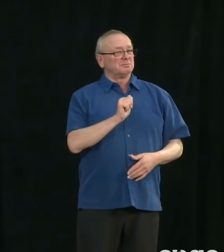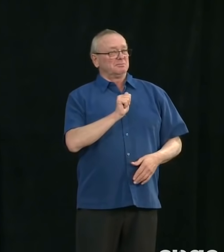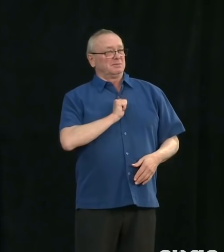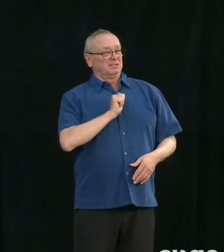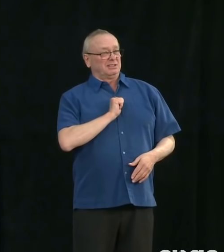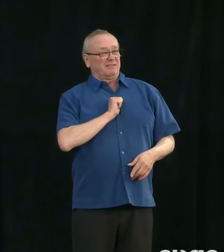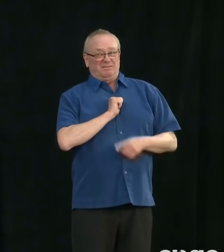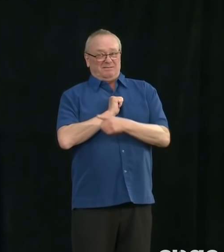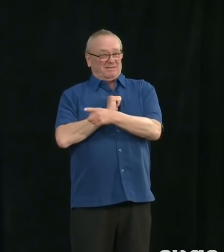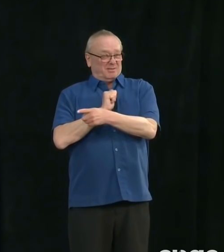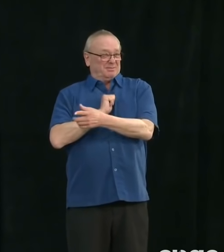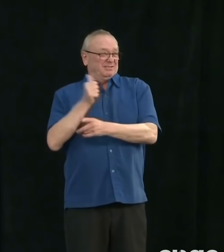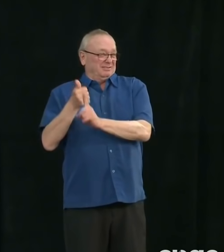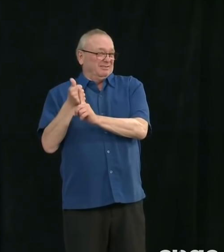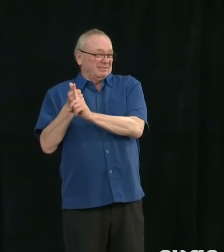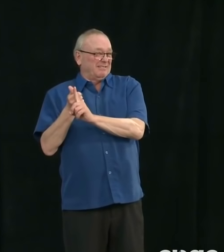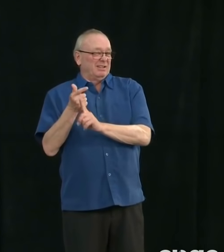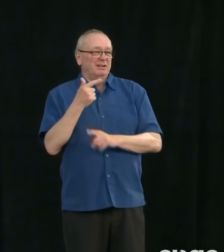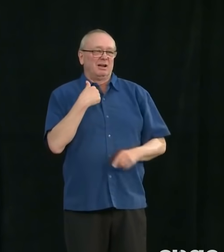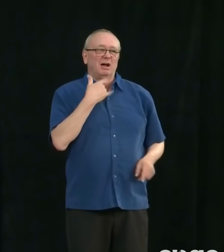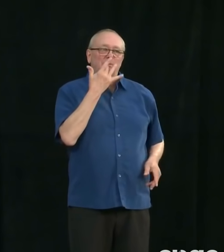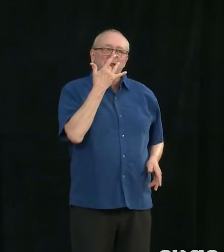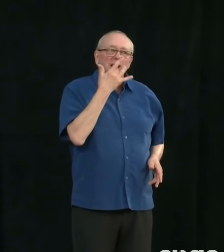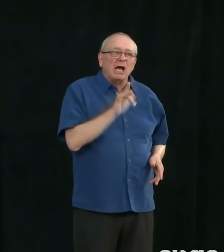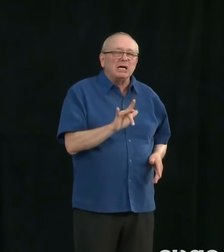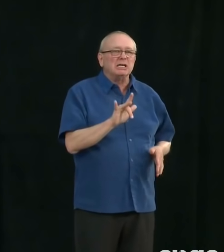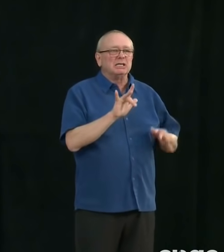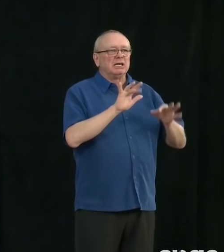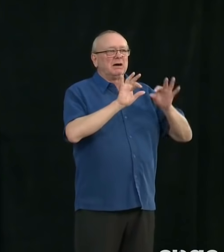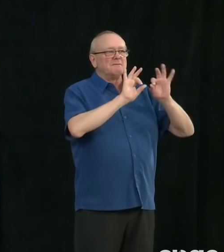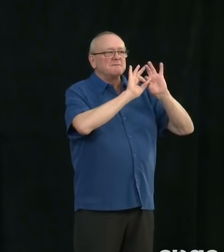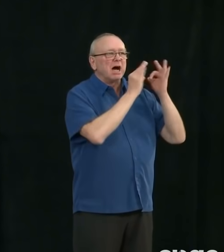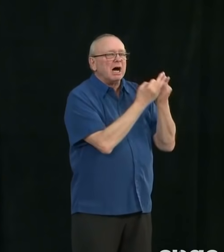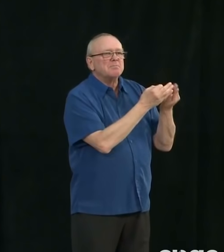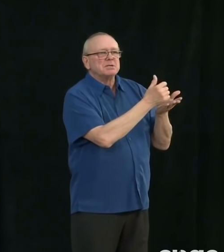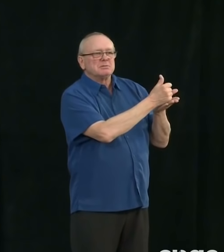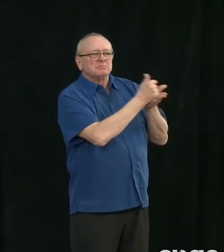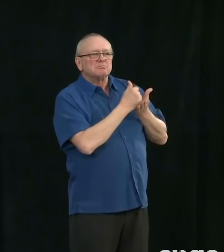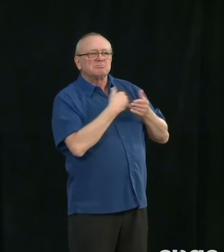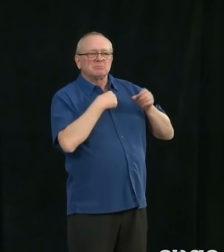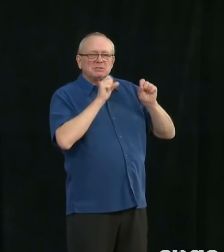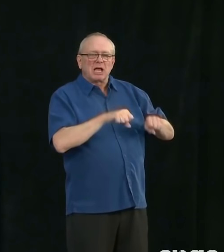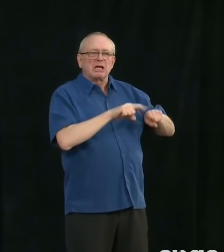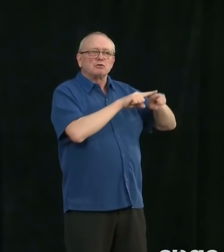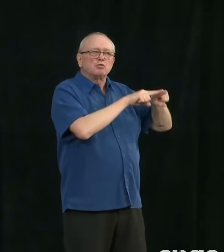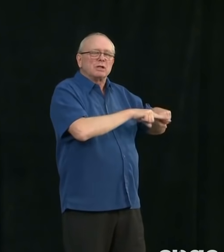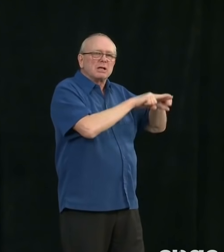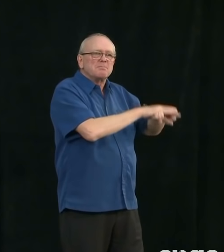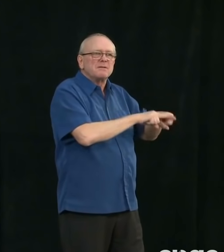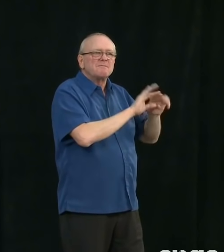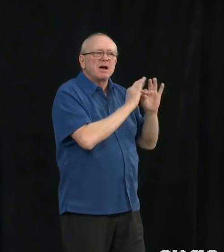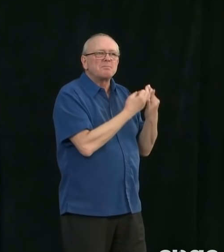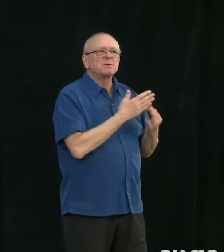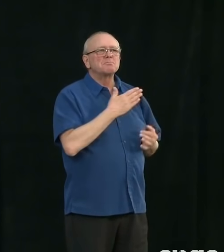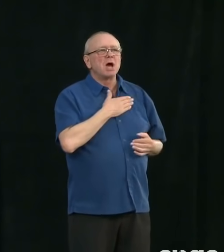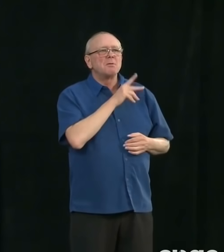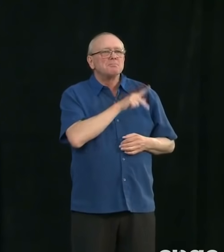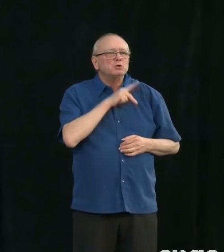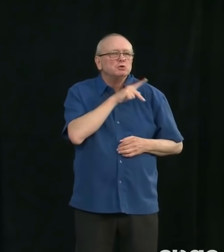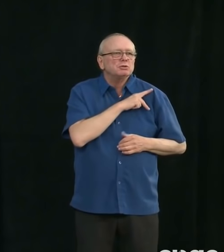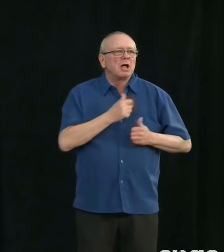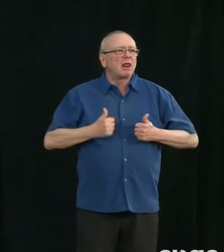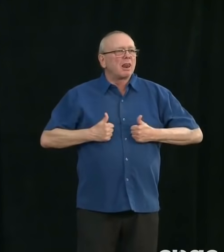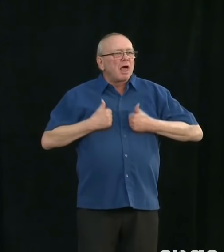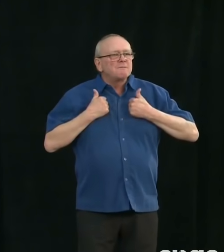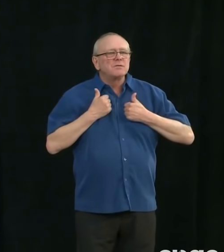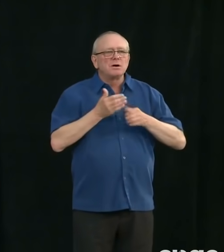both personally and professionally. Long hours and increased stress can take a toll. If you don't feel like you